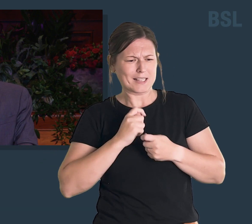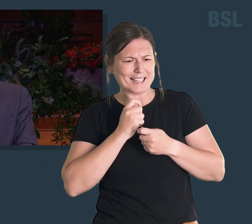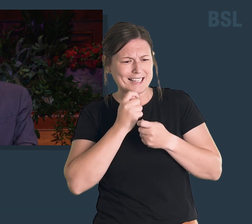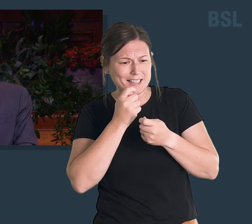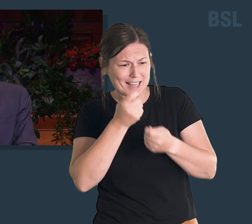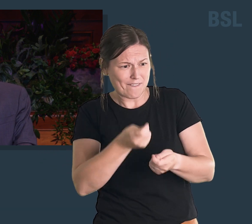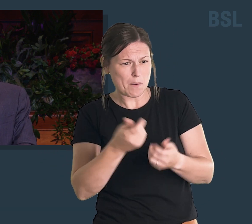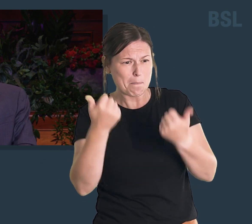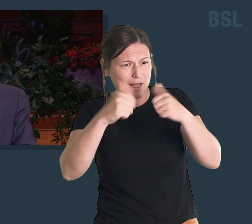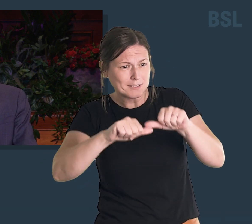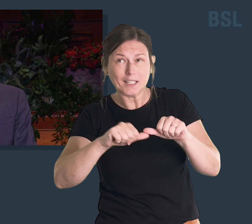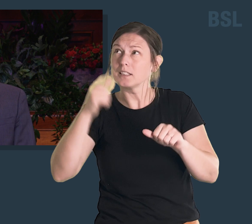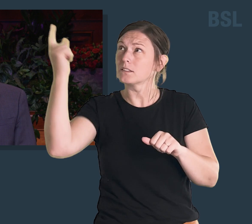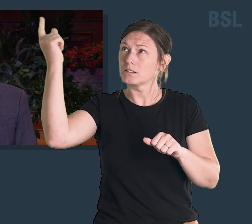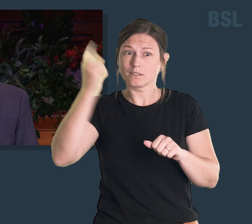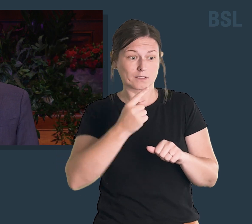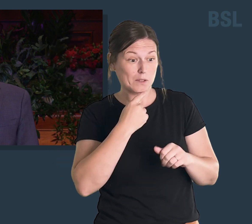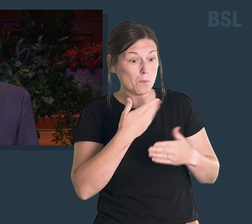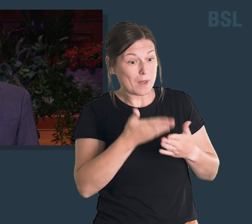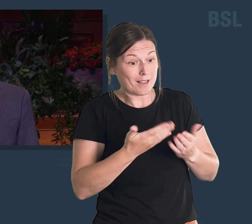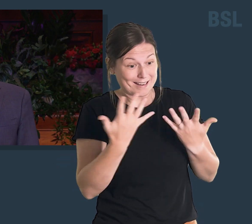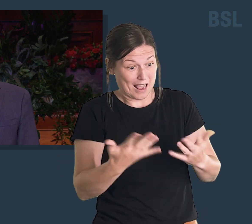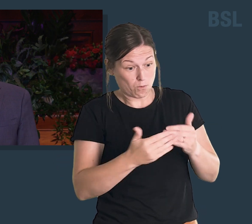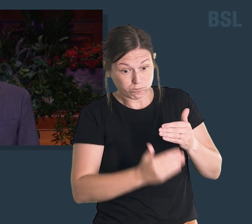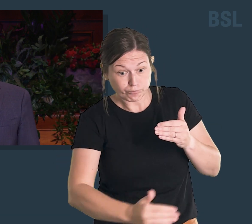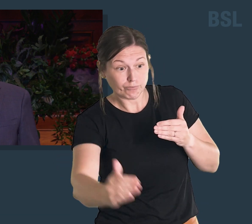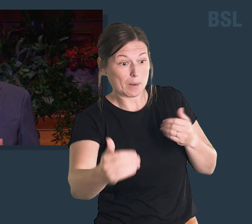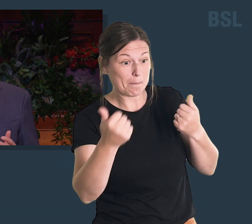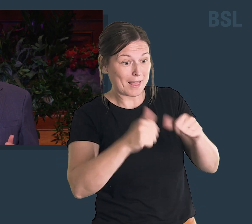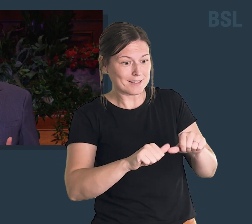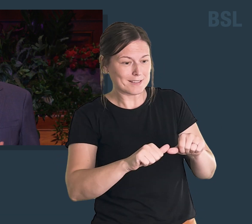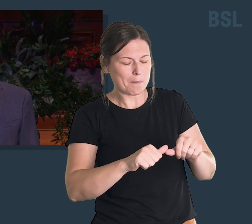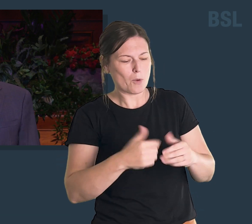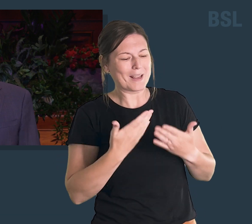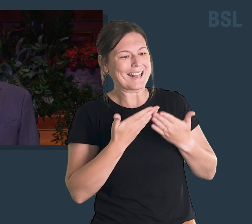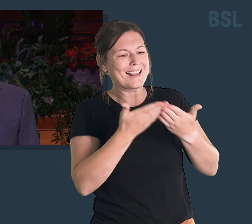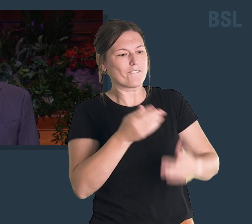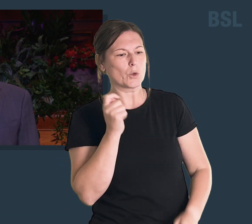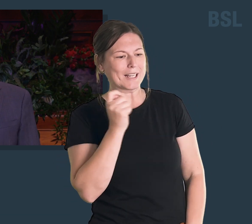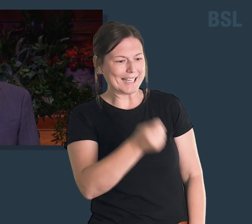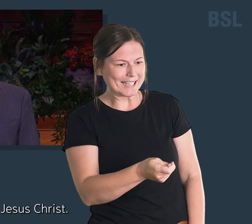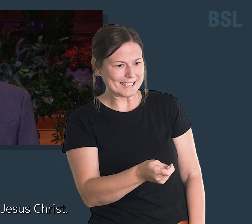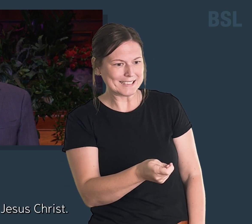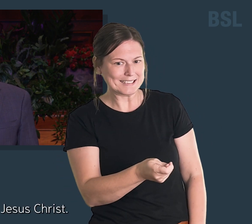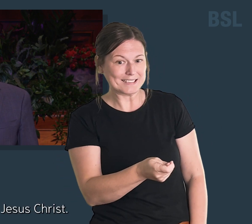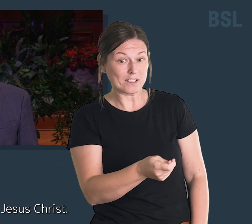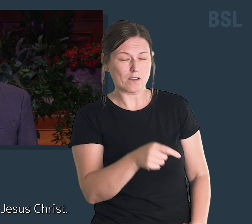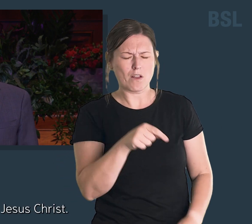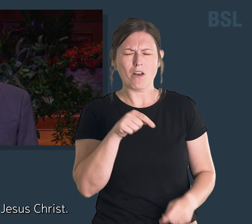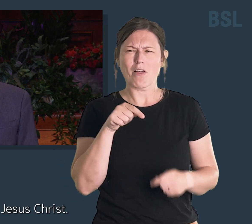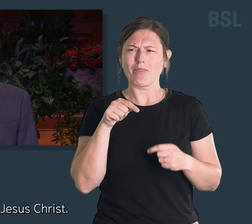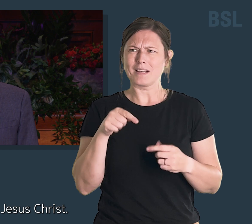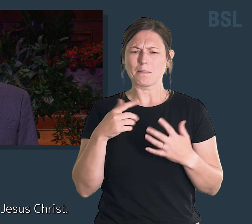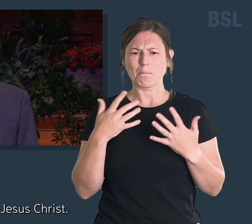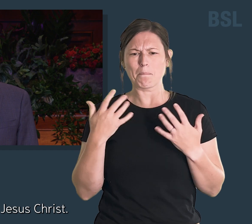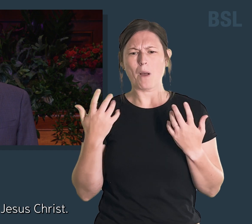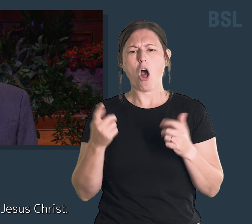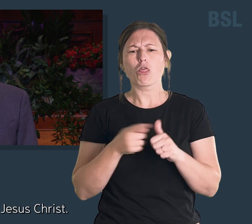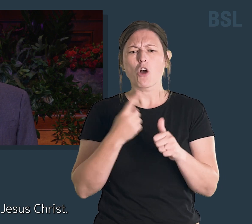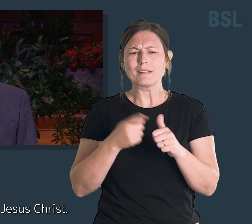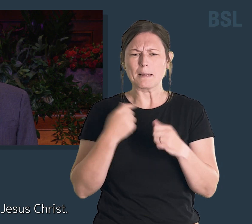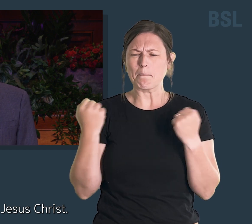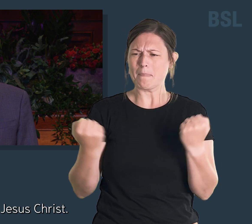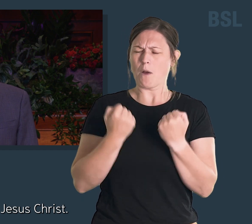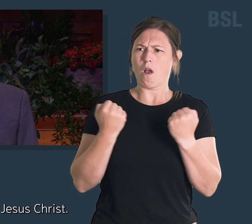all generations after us should be blessed. With this authority, we now carry the gospel of